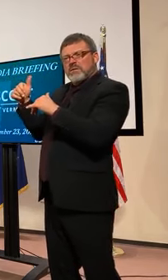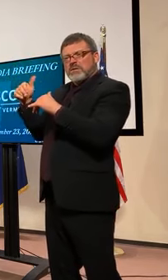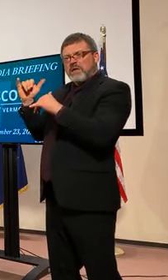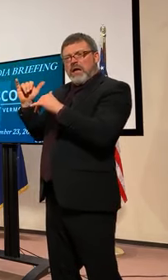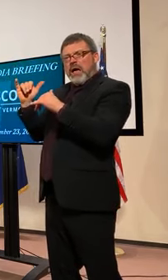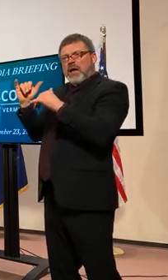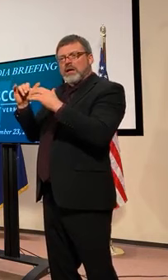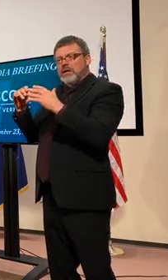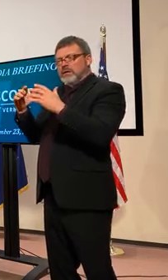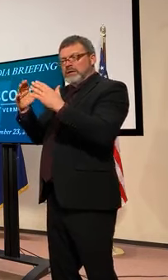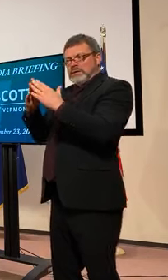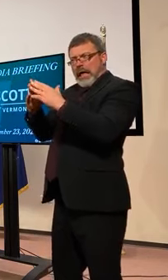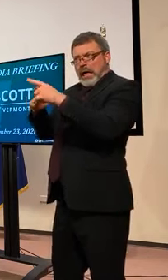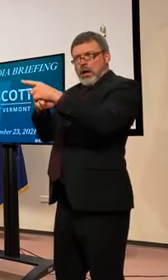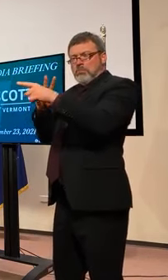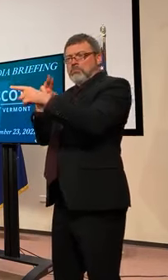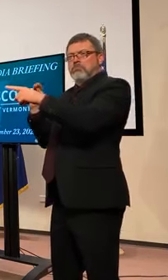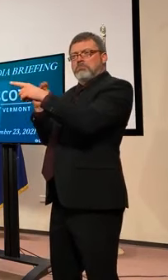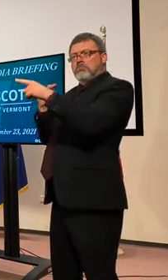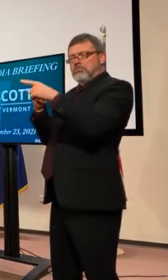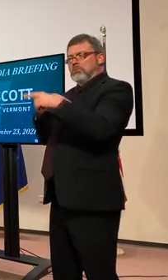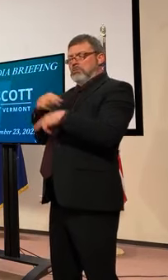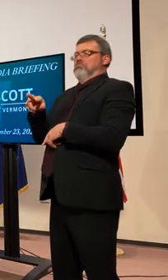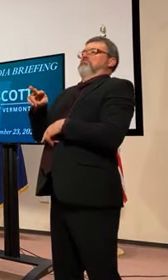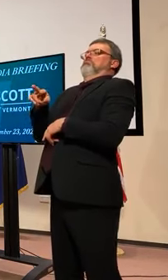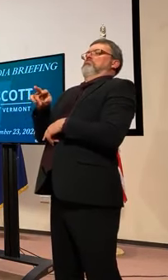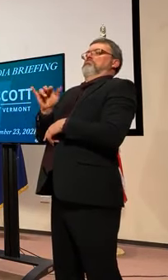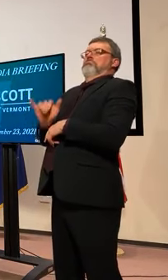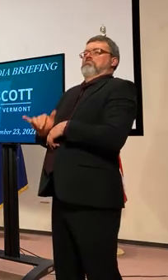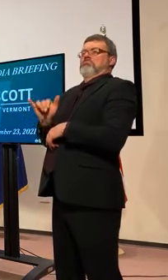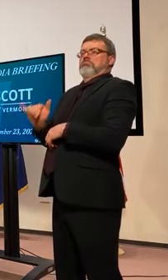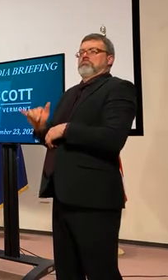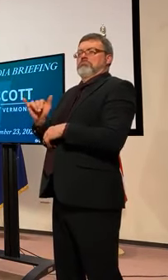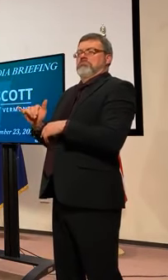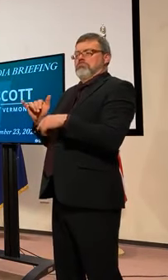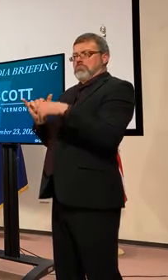back and said that they did not want this through the